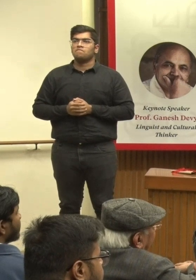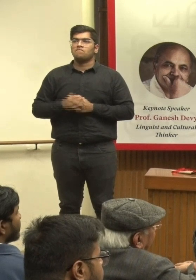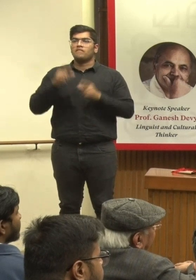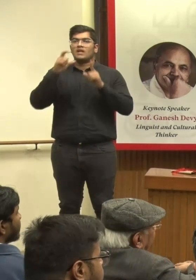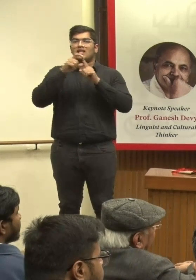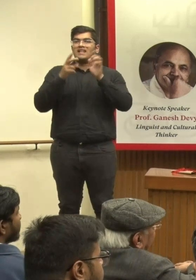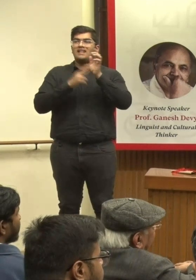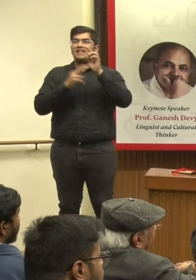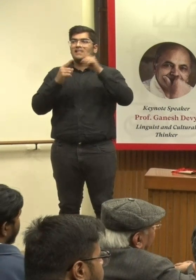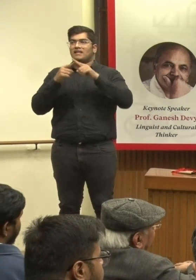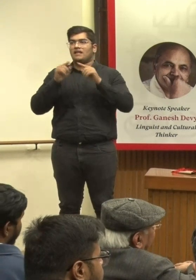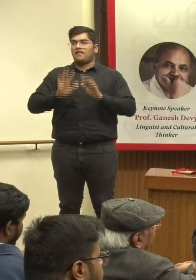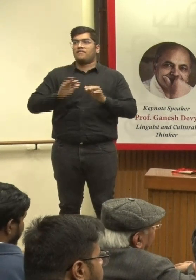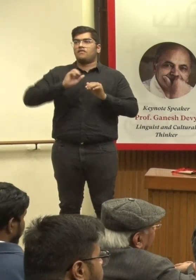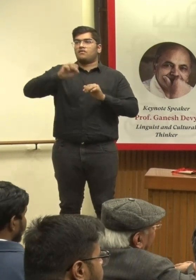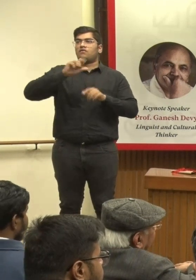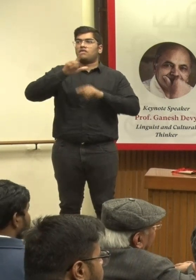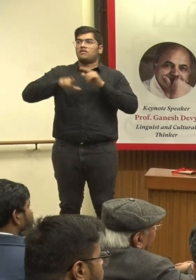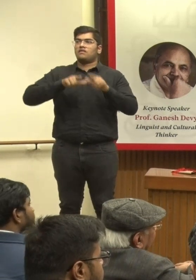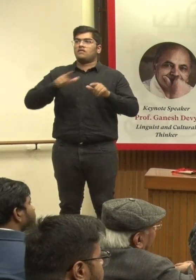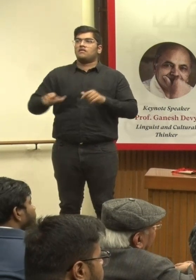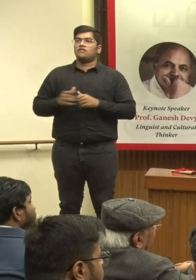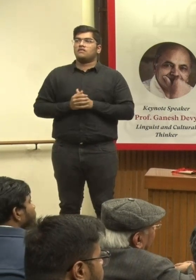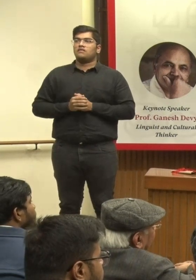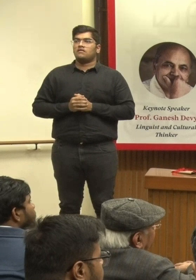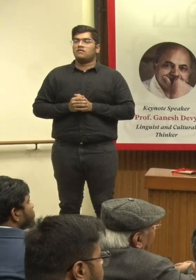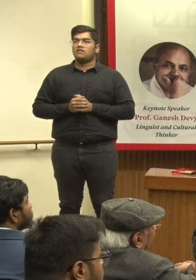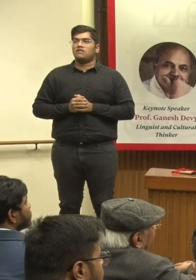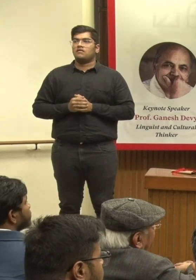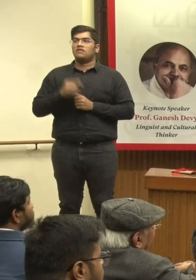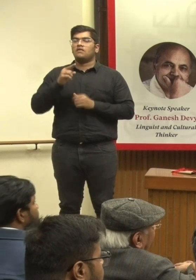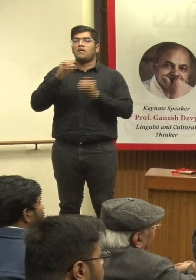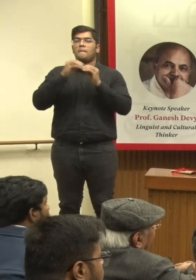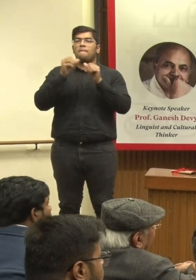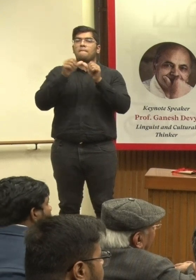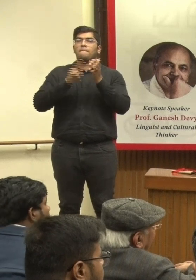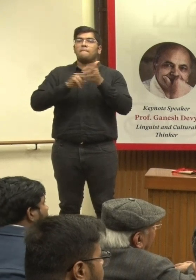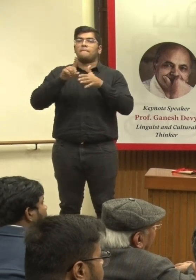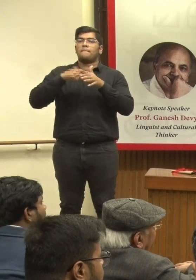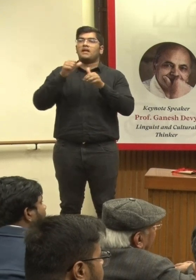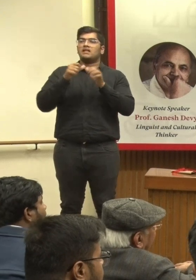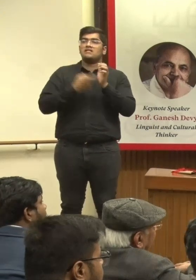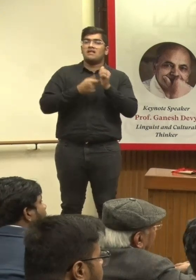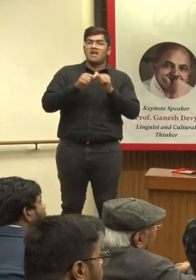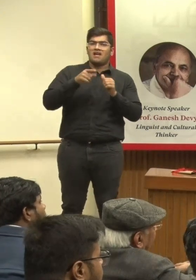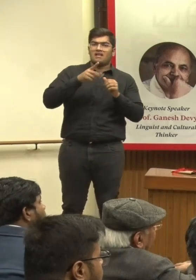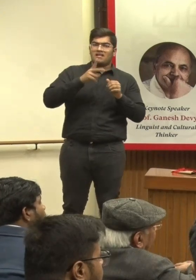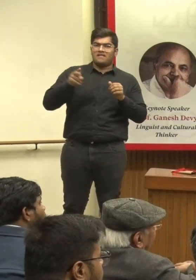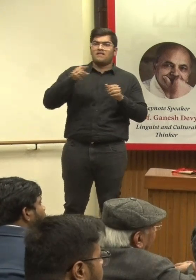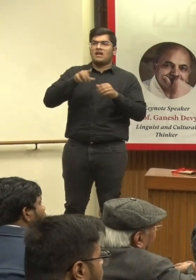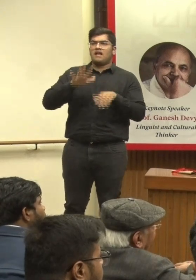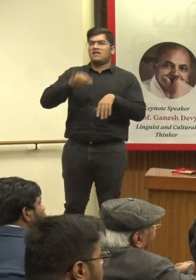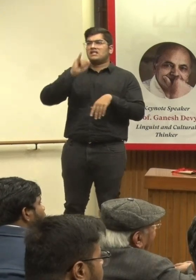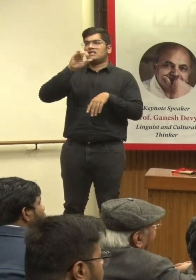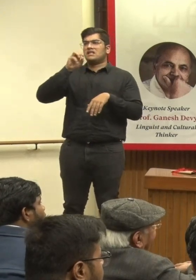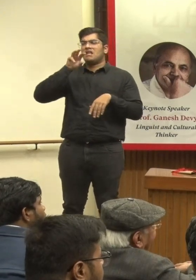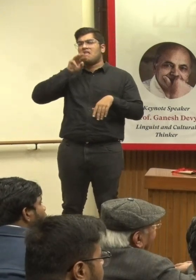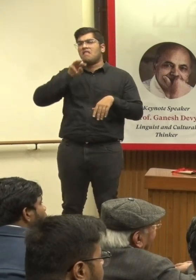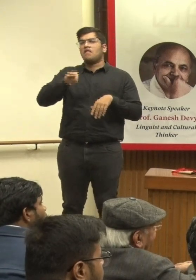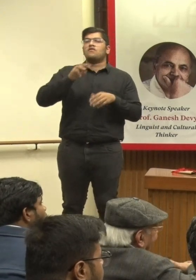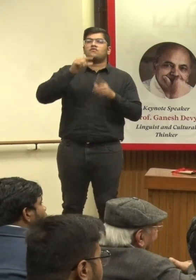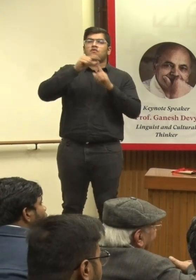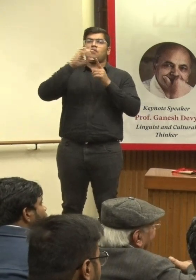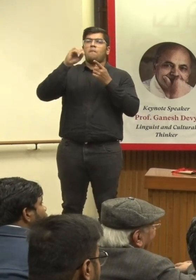Denotified tribes also have their languages. The Banjaras have Gormati as language. Gormati has 60,000 poems.